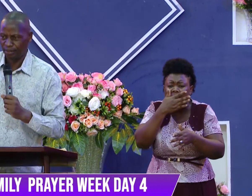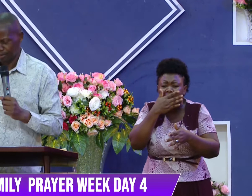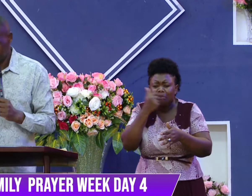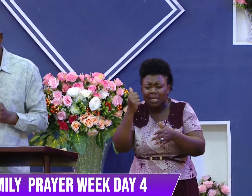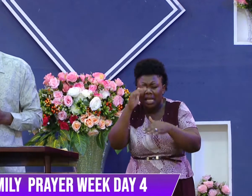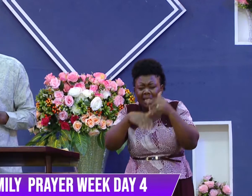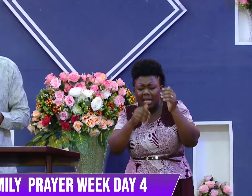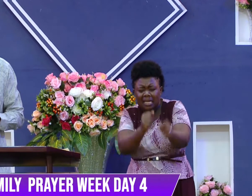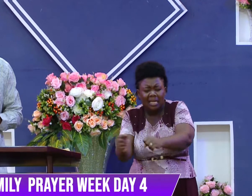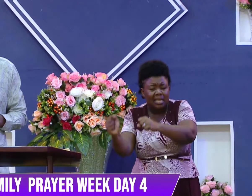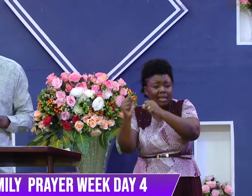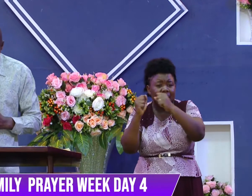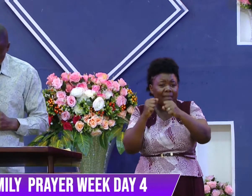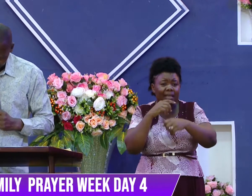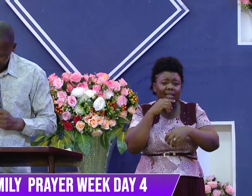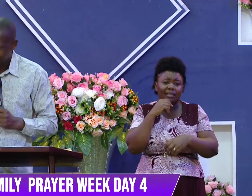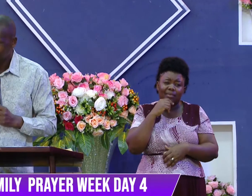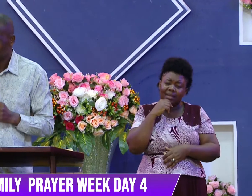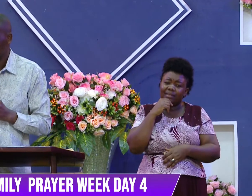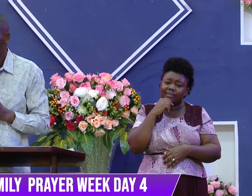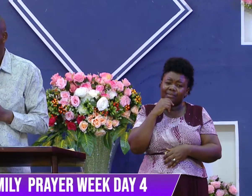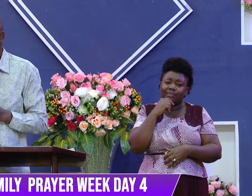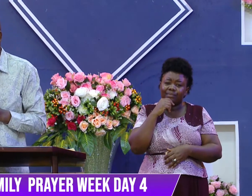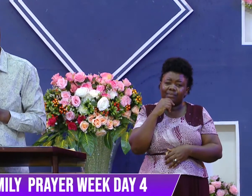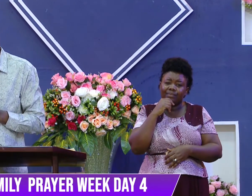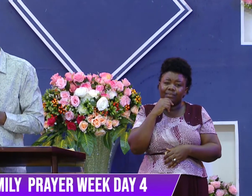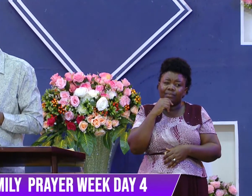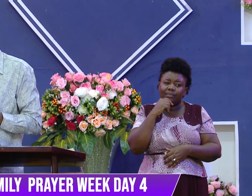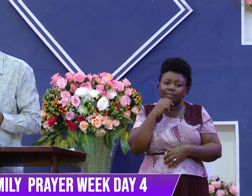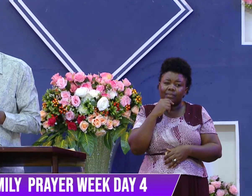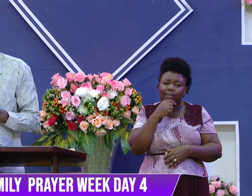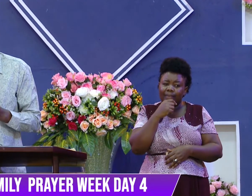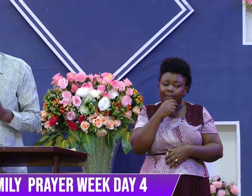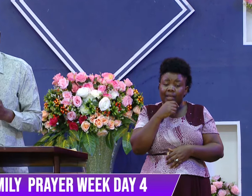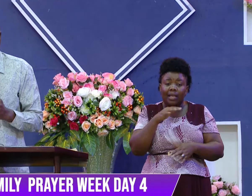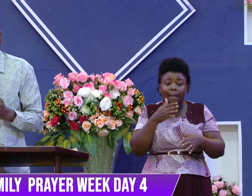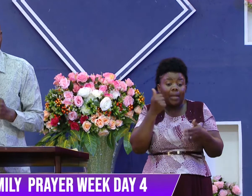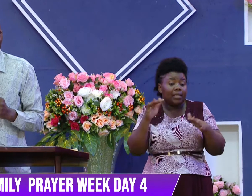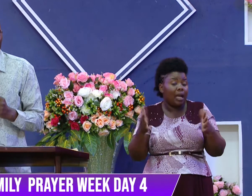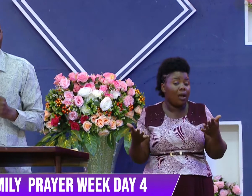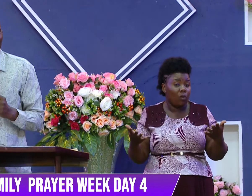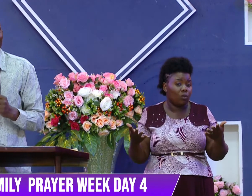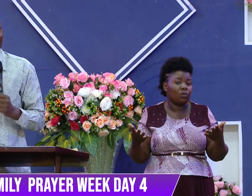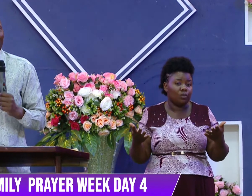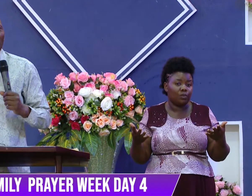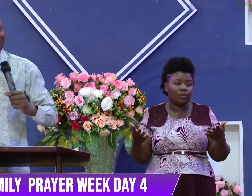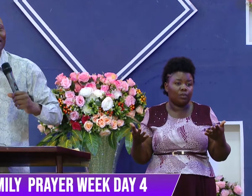The Bible says that he's good, better than a warrior. But how is he better